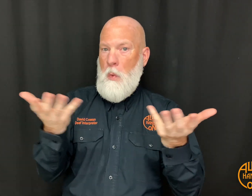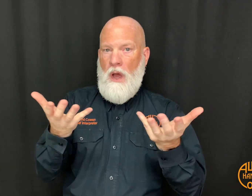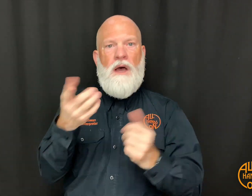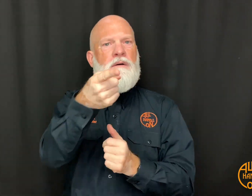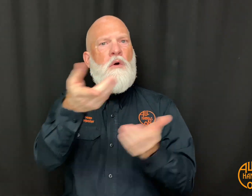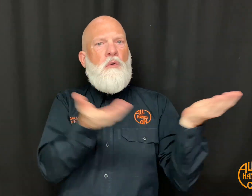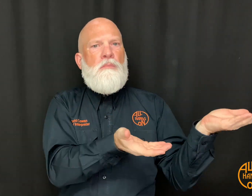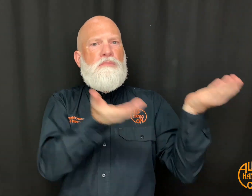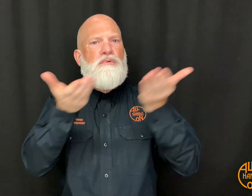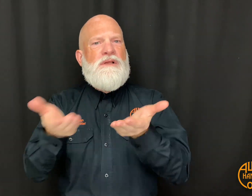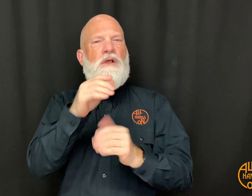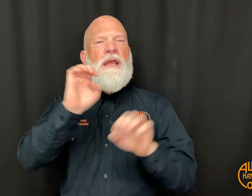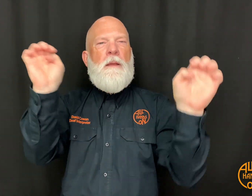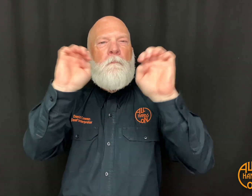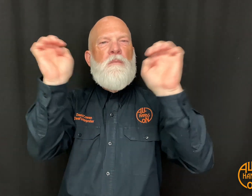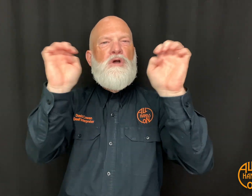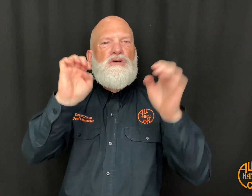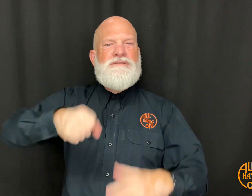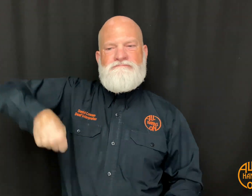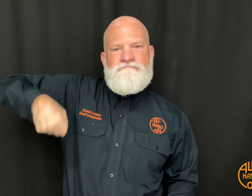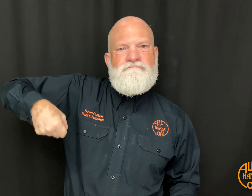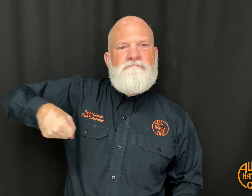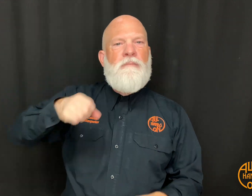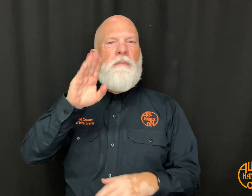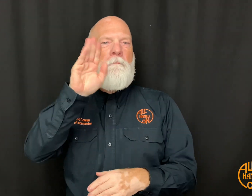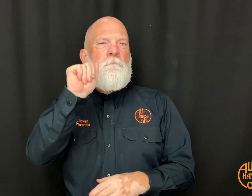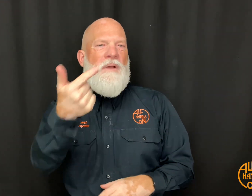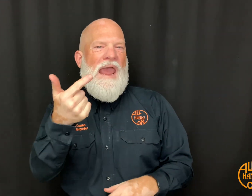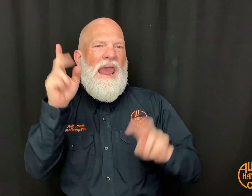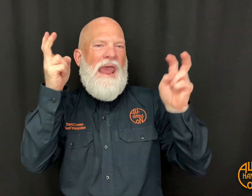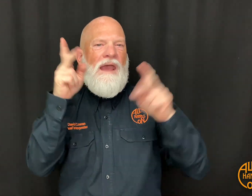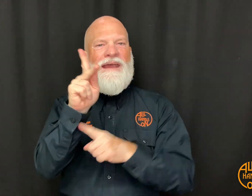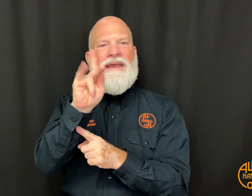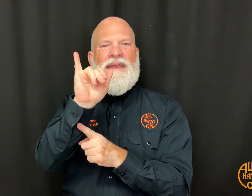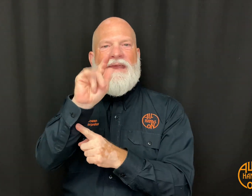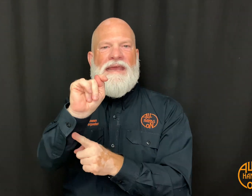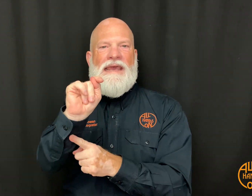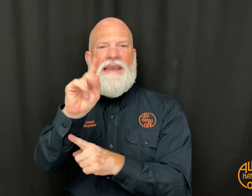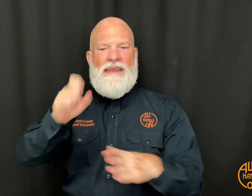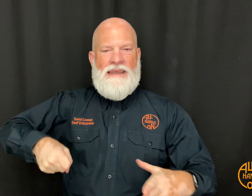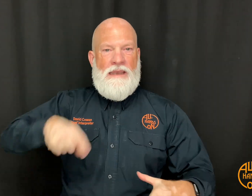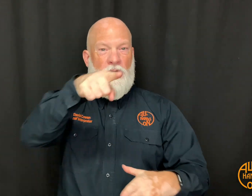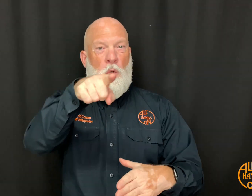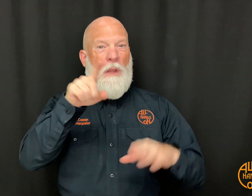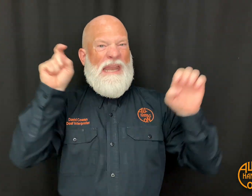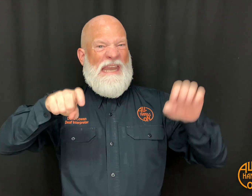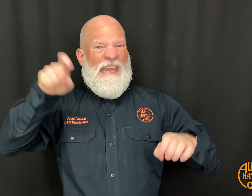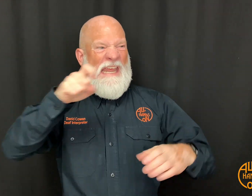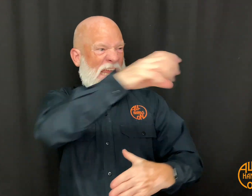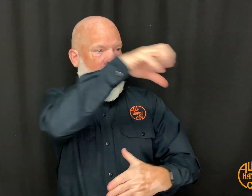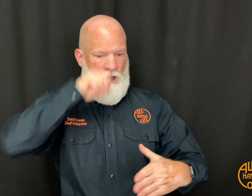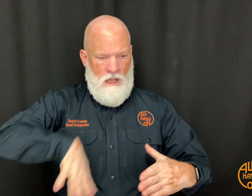For example, bringing your emergency kit. All of the things that are necessary for you to survive several days or